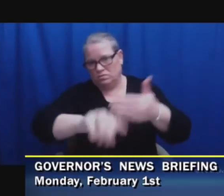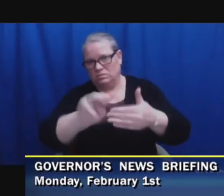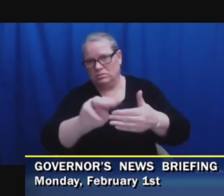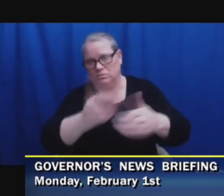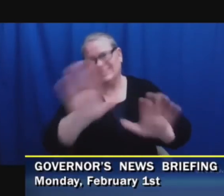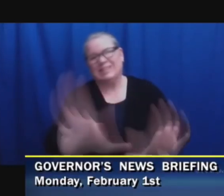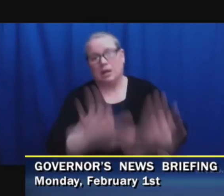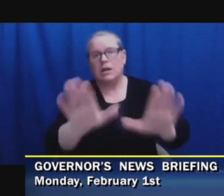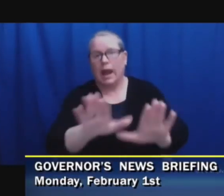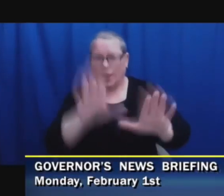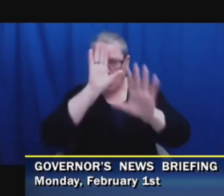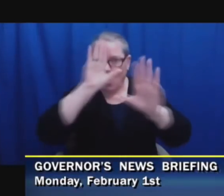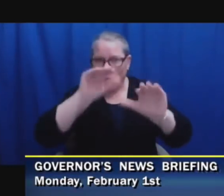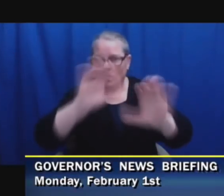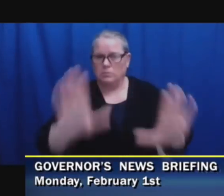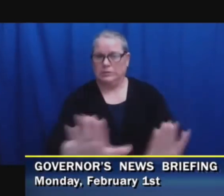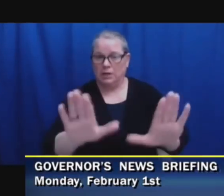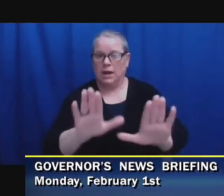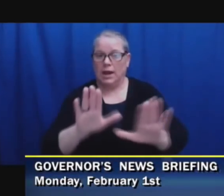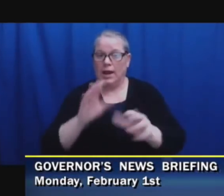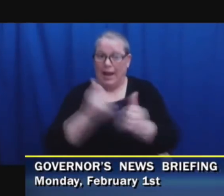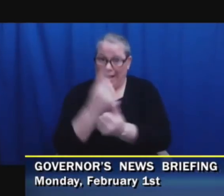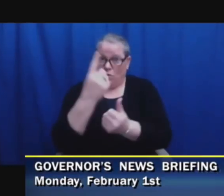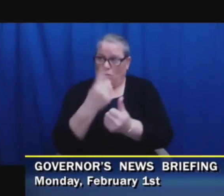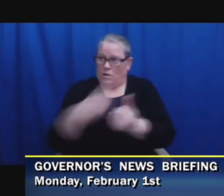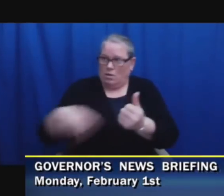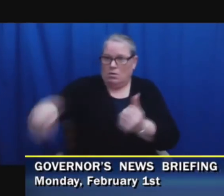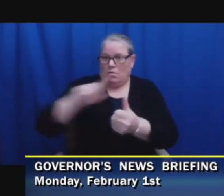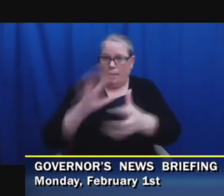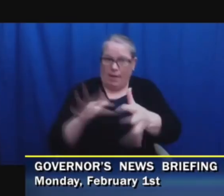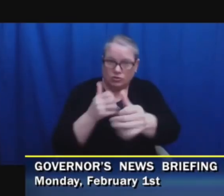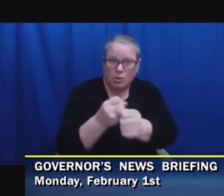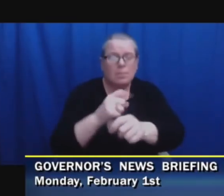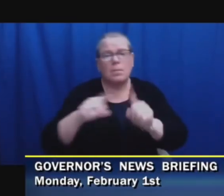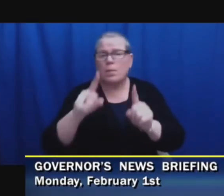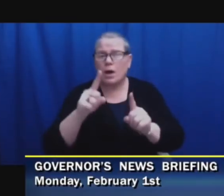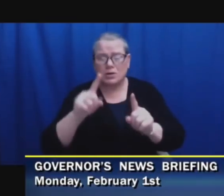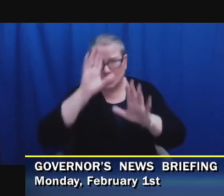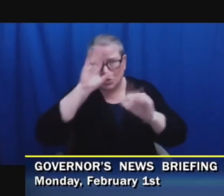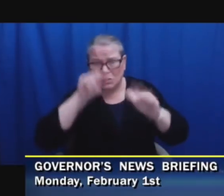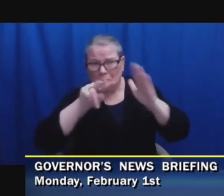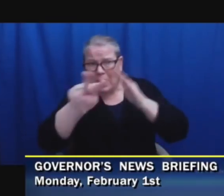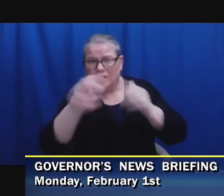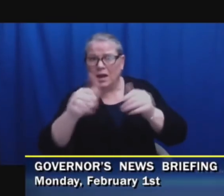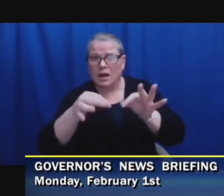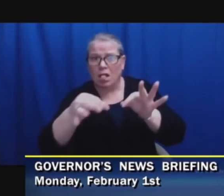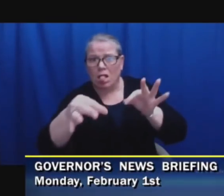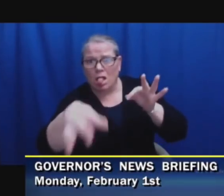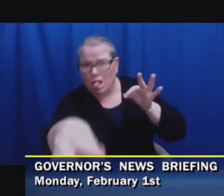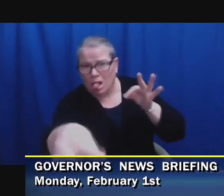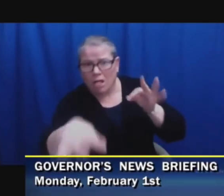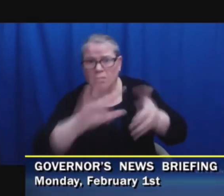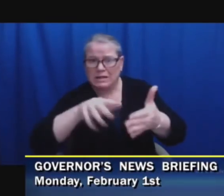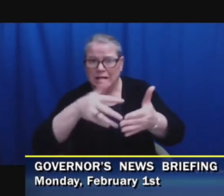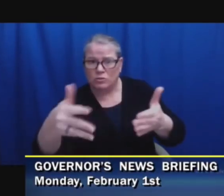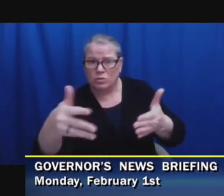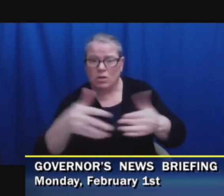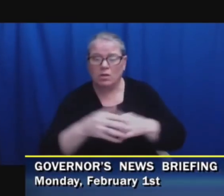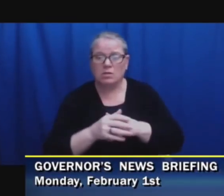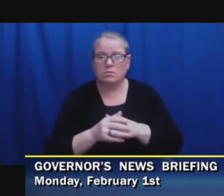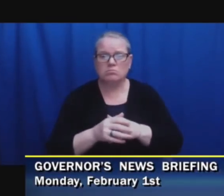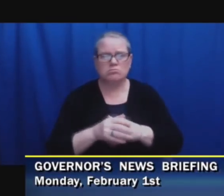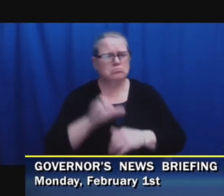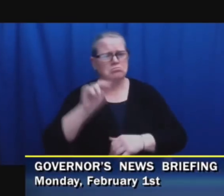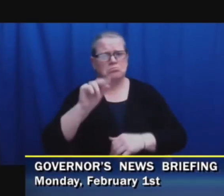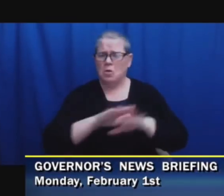delay or elongation of the vaccination schedule? I don't think so, Paul. I think just the opposite. Josh